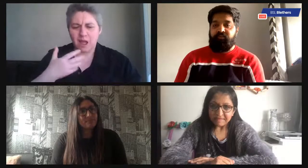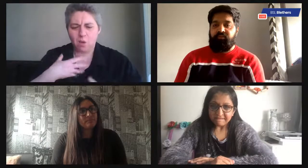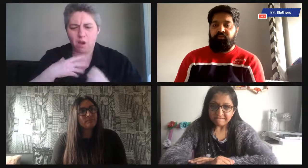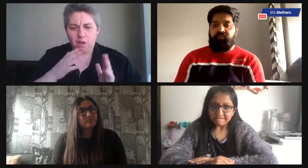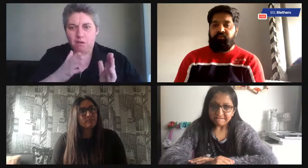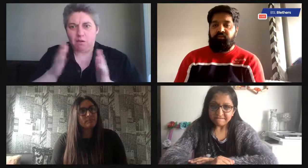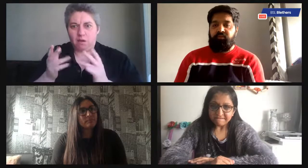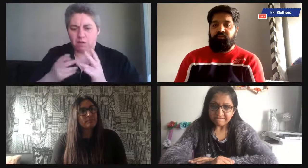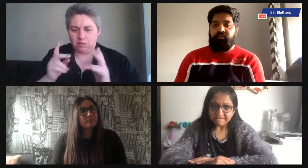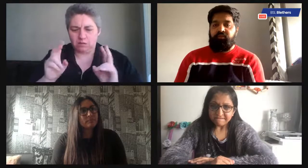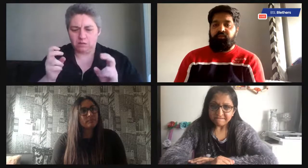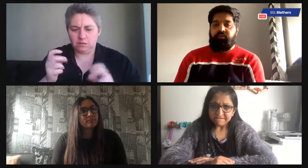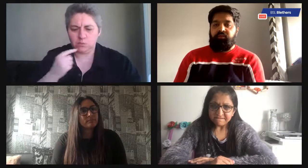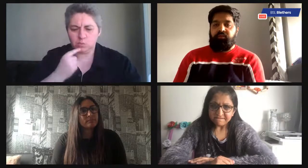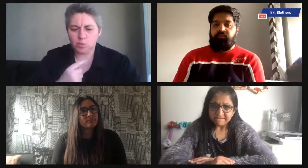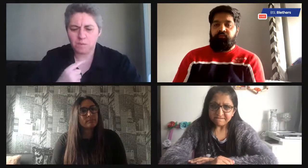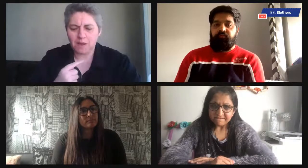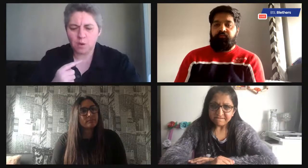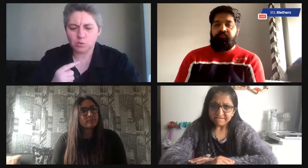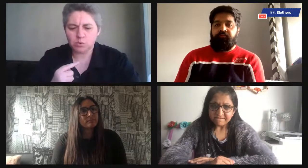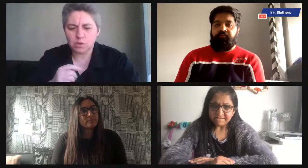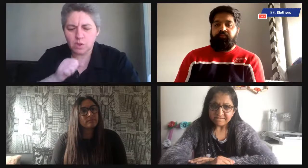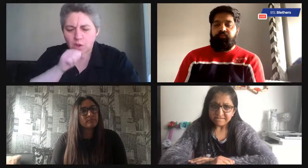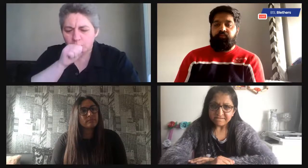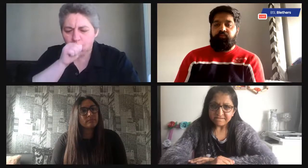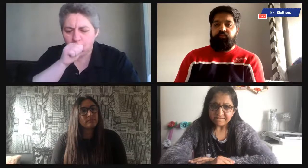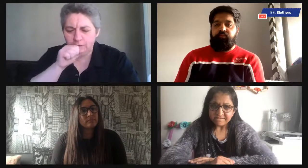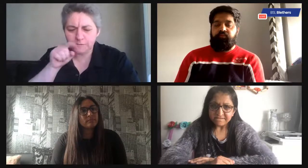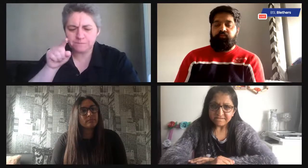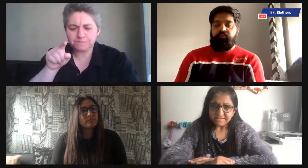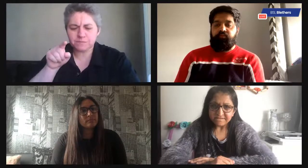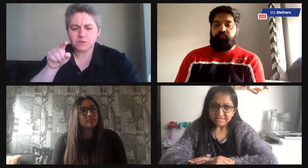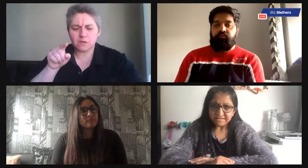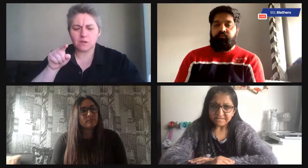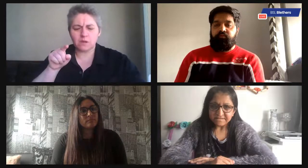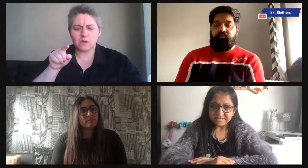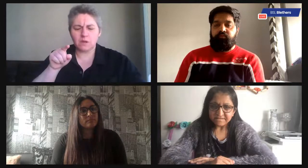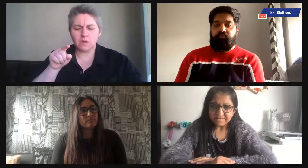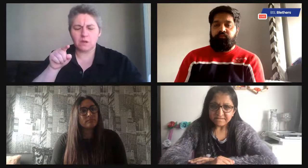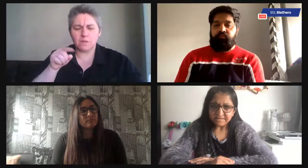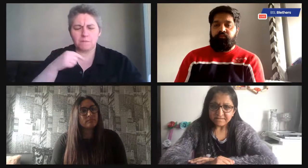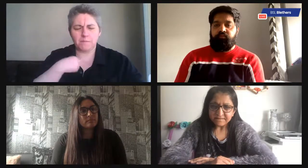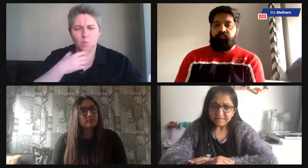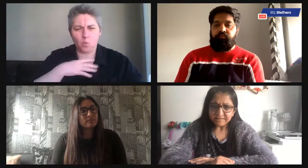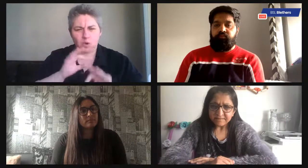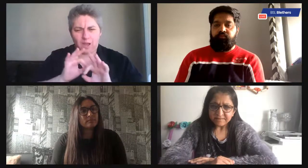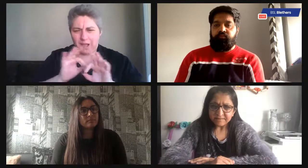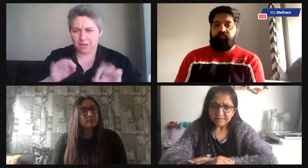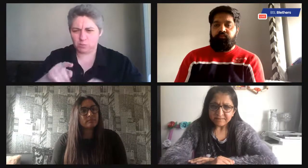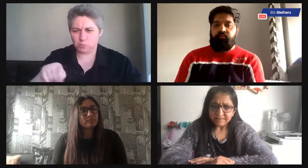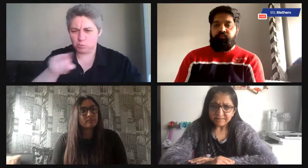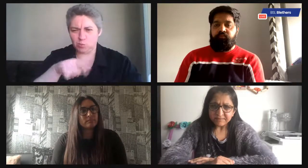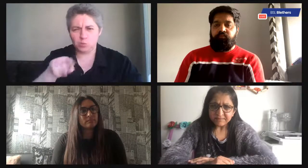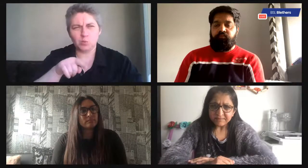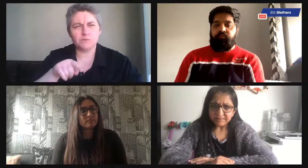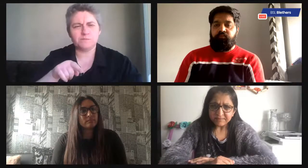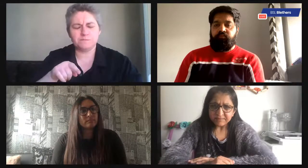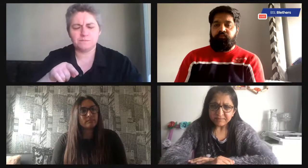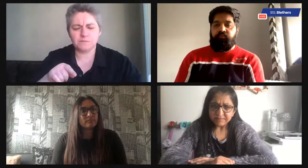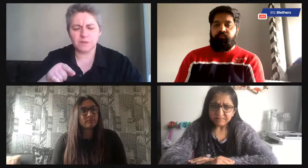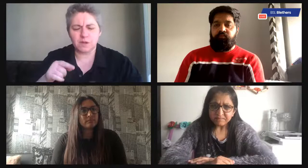Oh, that's yeah, I can imagine. So we've spoken about Ramadan, we've spoken about